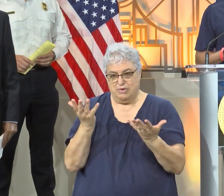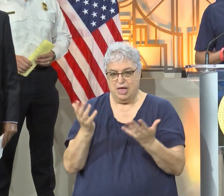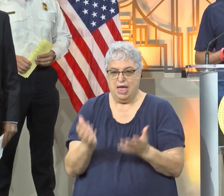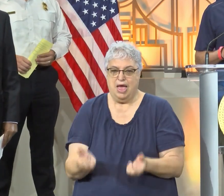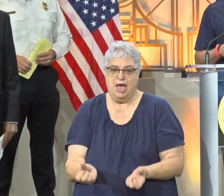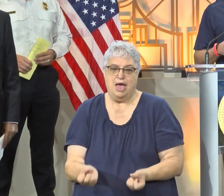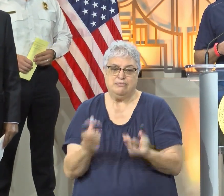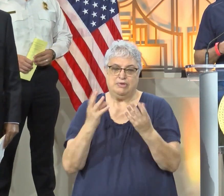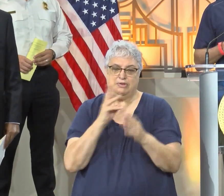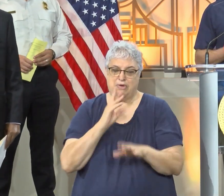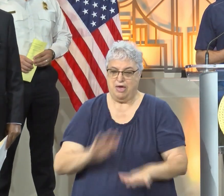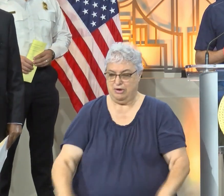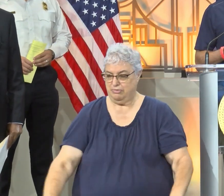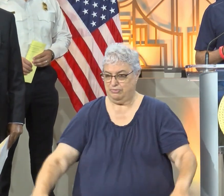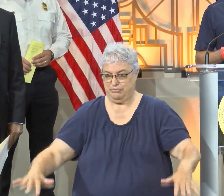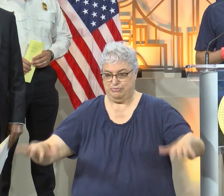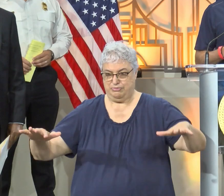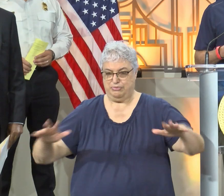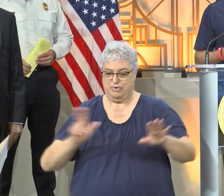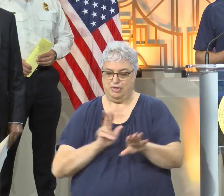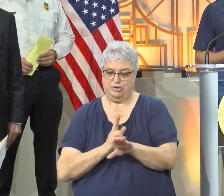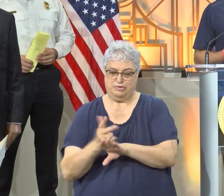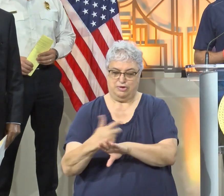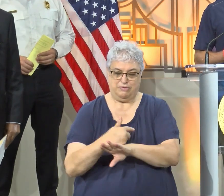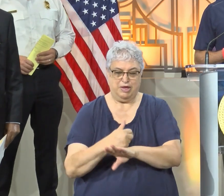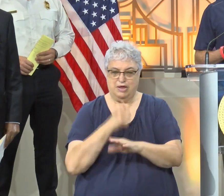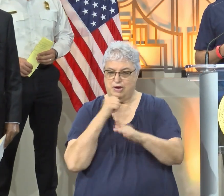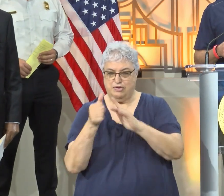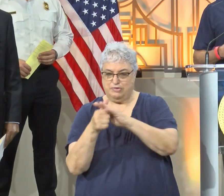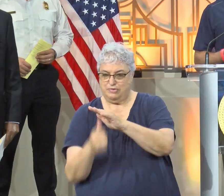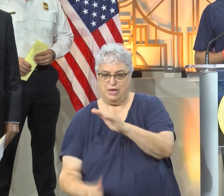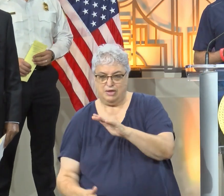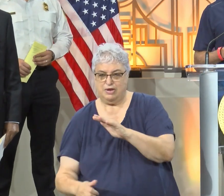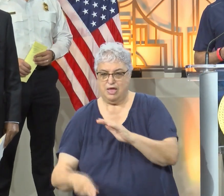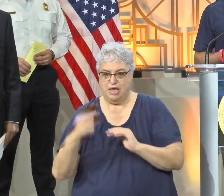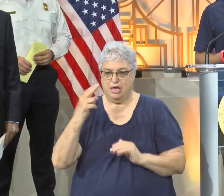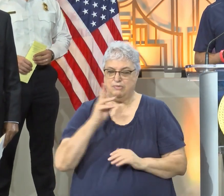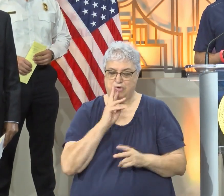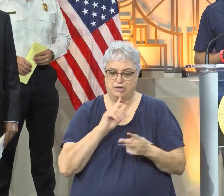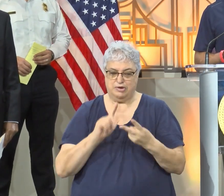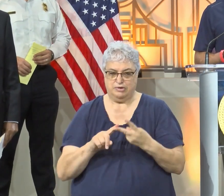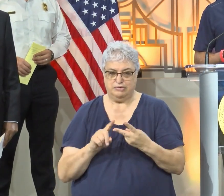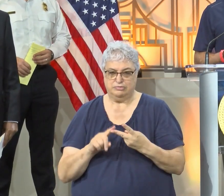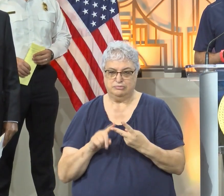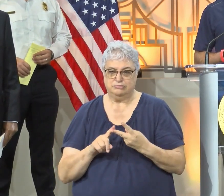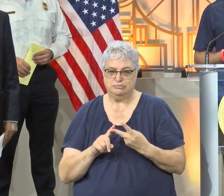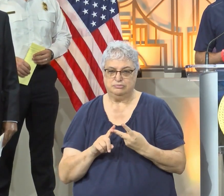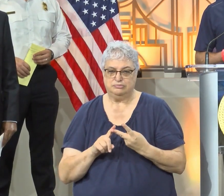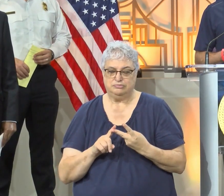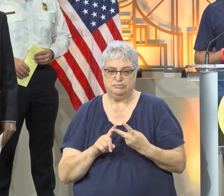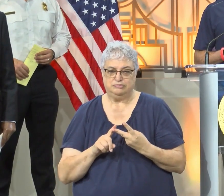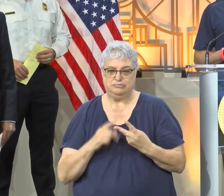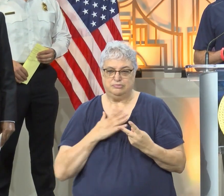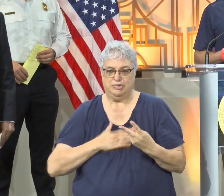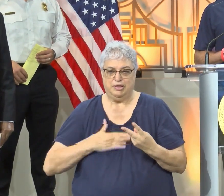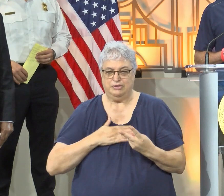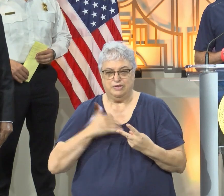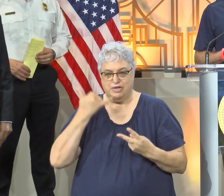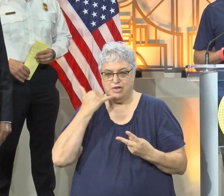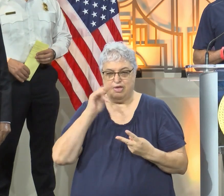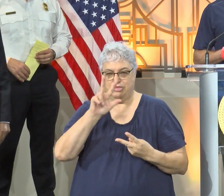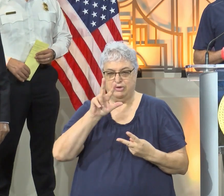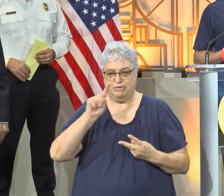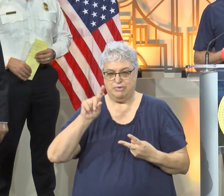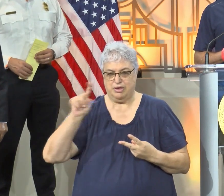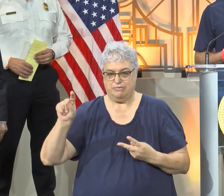how much water. But turn around, don't drown for high water. And then also I'd advise people to call